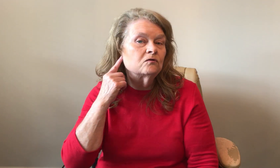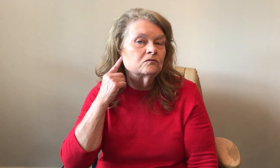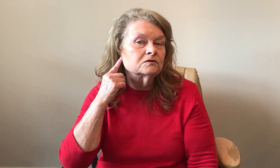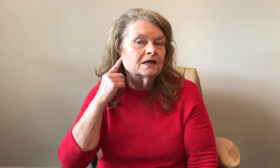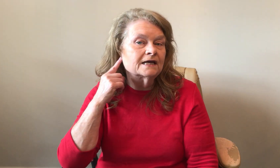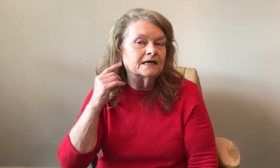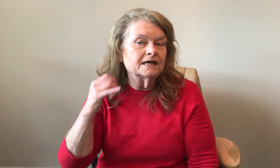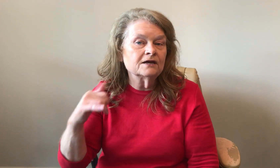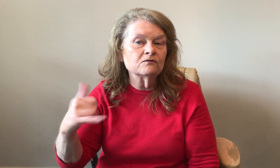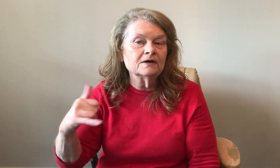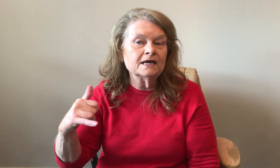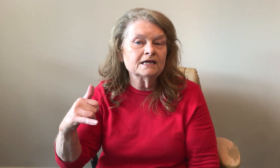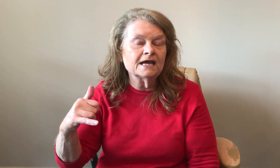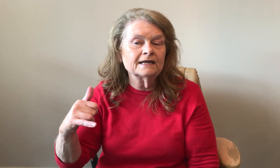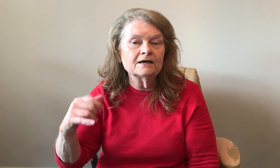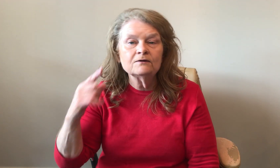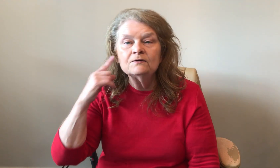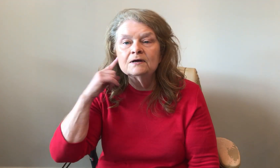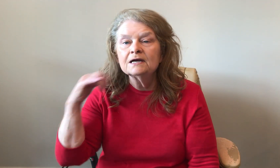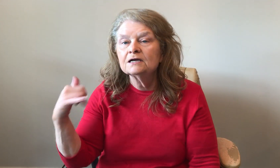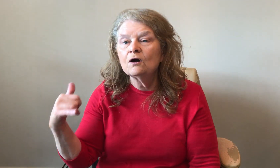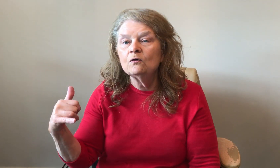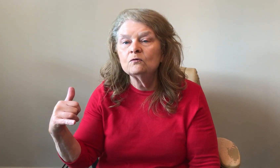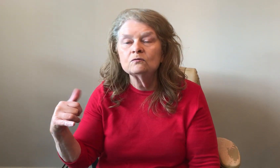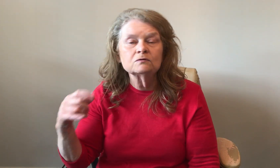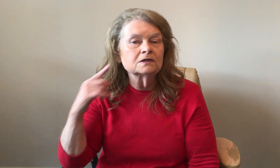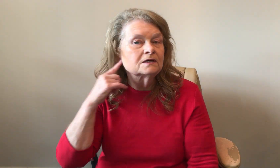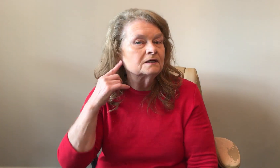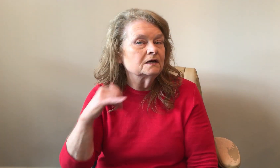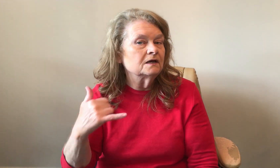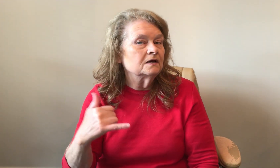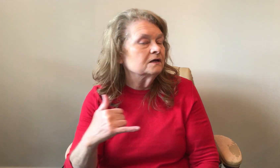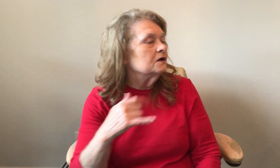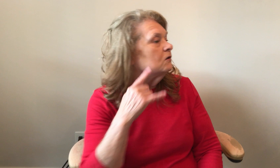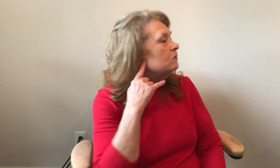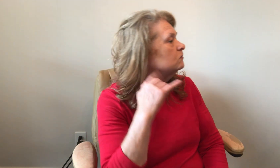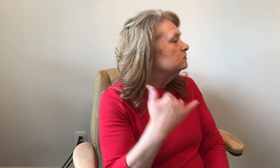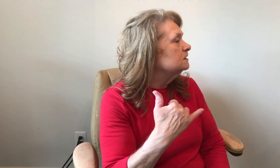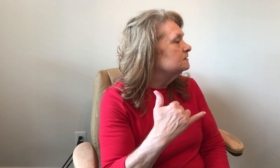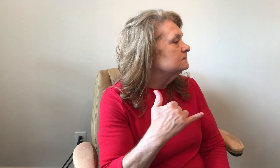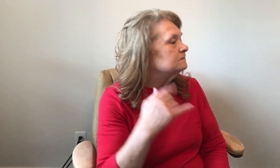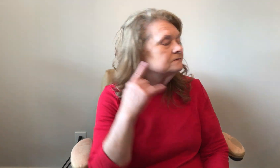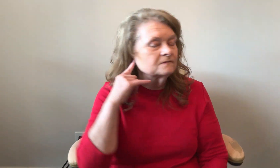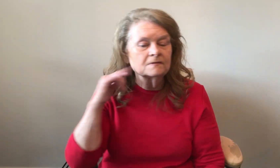Gold, like earring yellow, gold. Gold